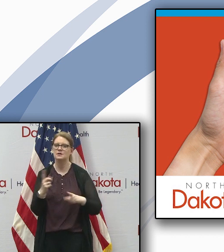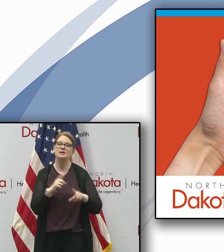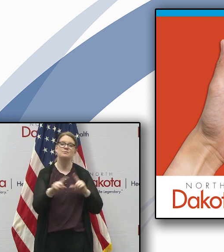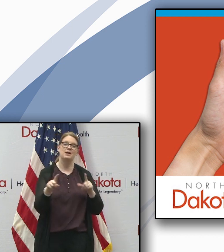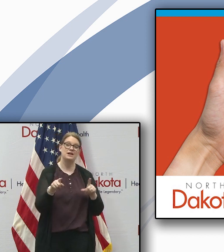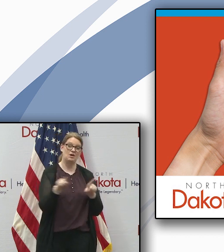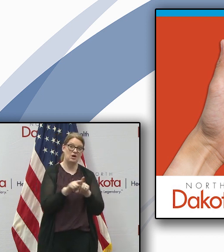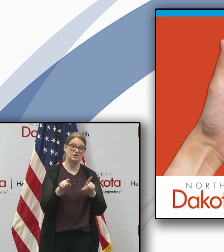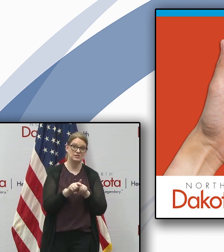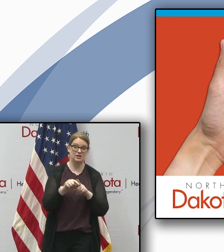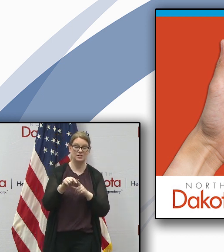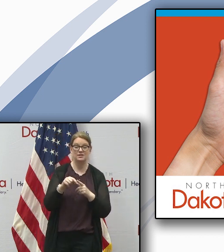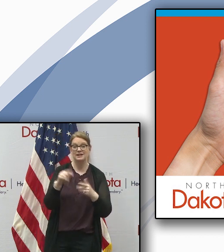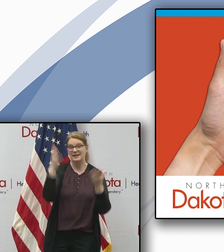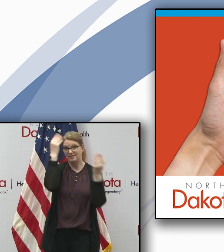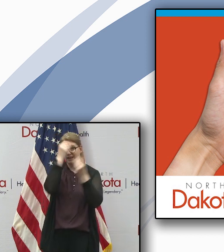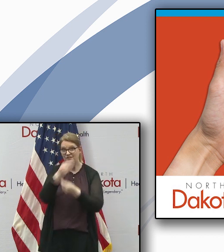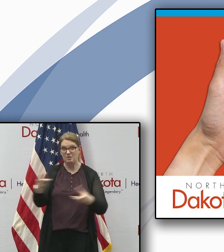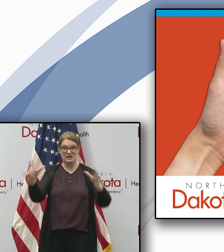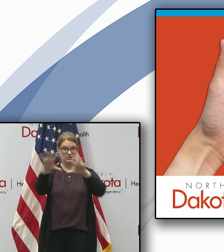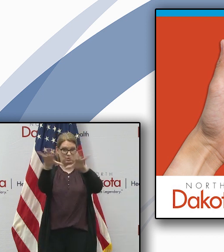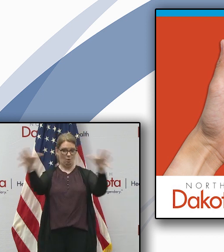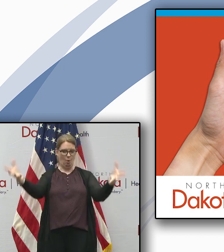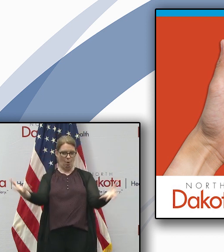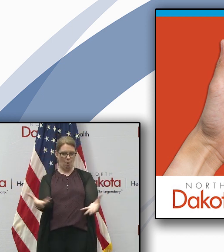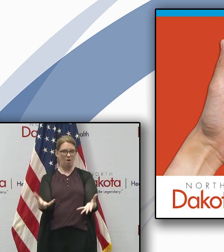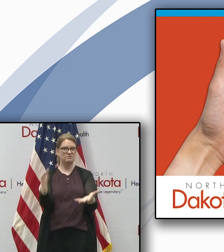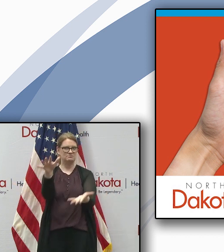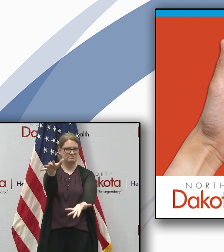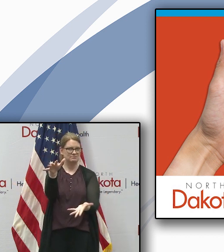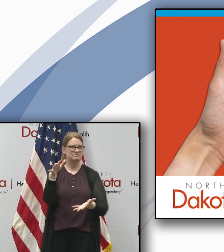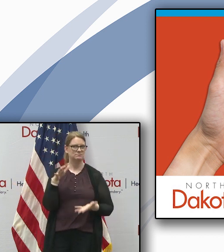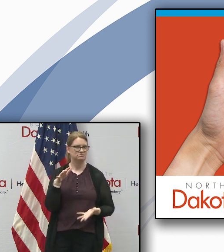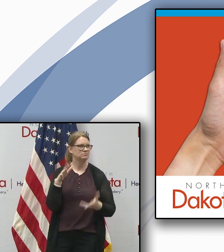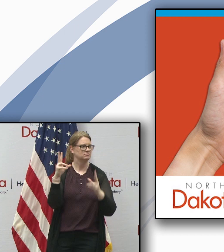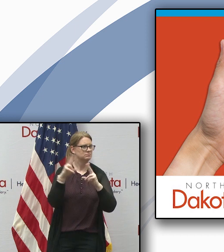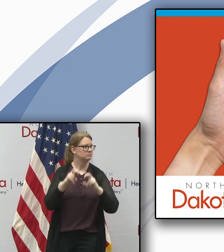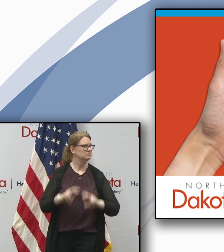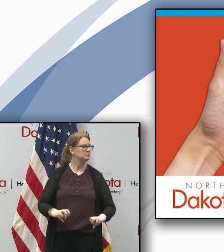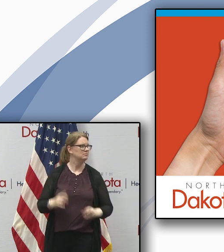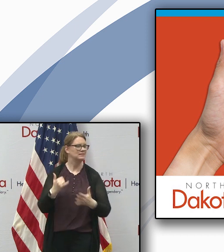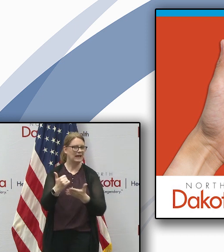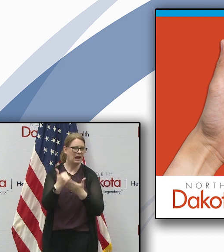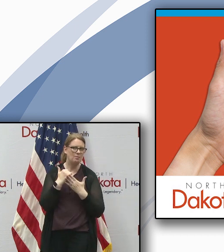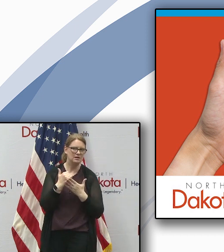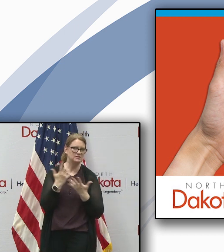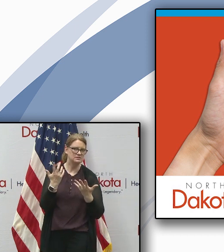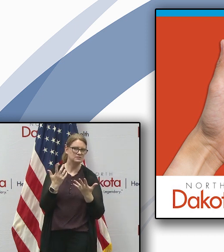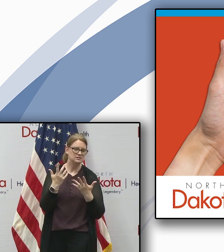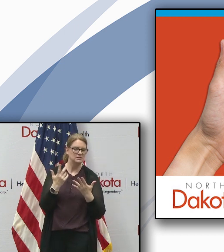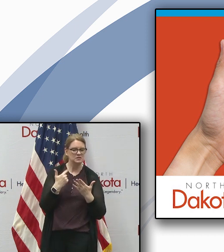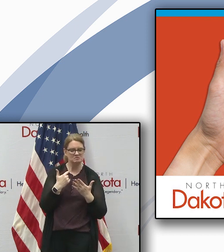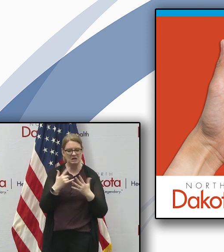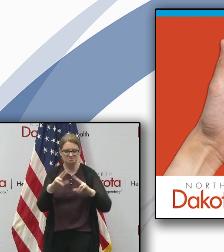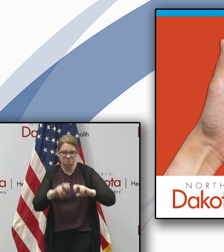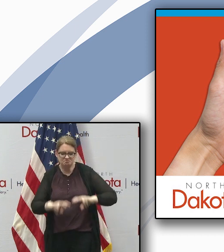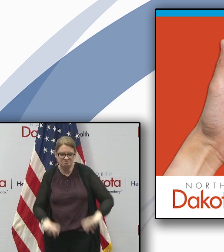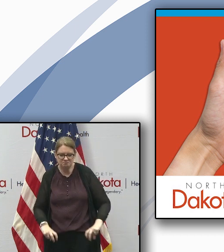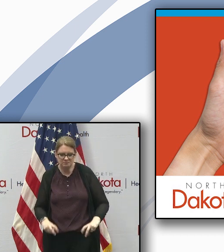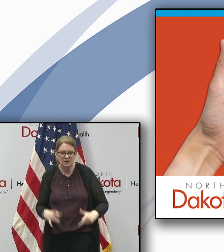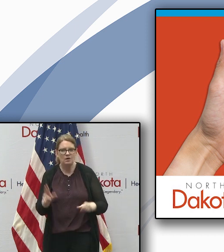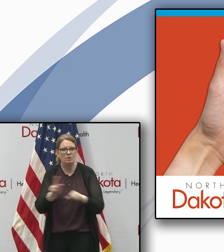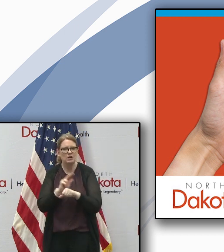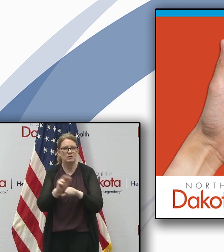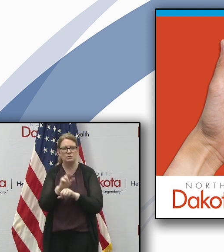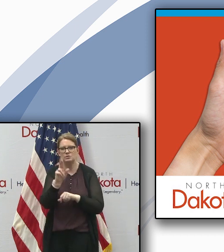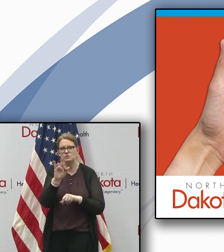aggregate, this is going to help us, again, have the data that will help us maintain an approach where we can use the rifle and not the